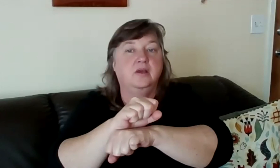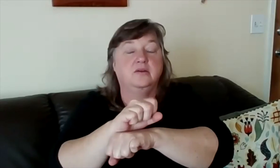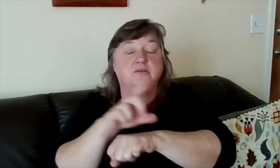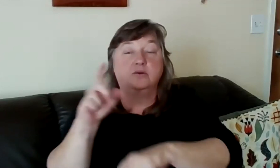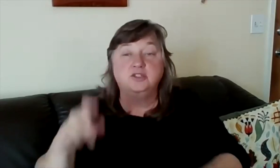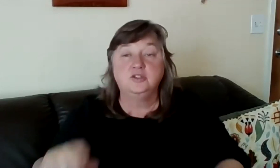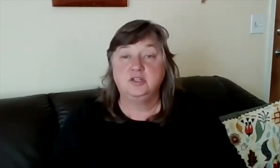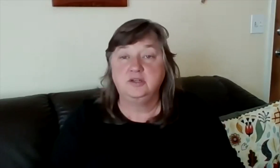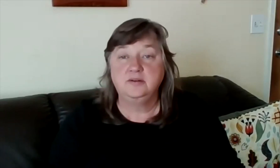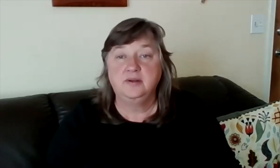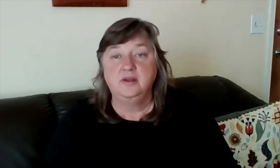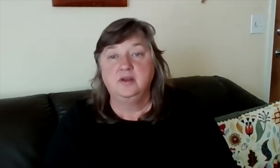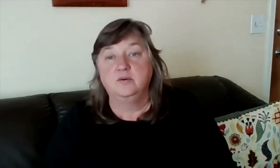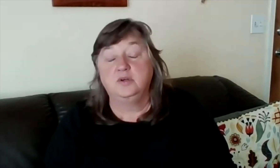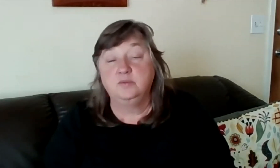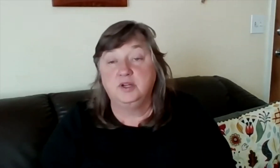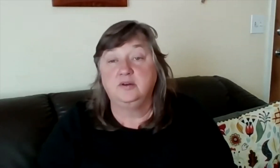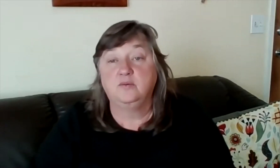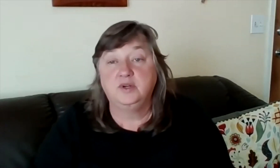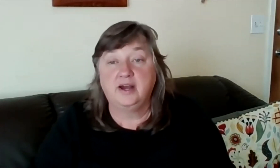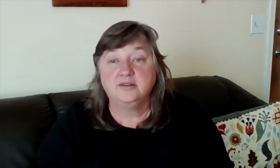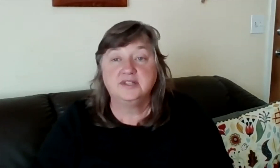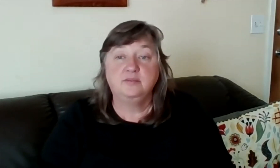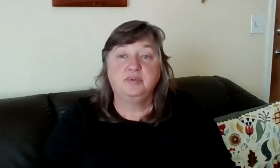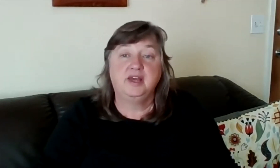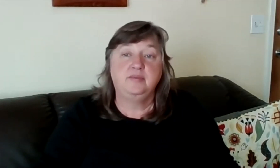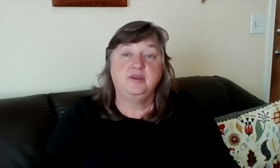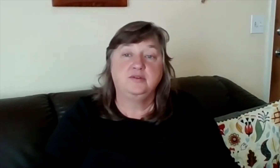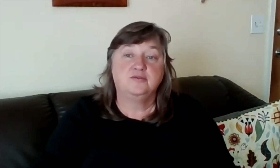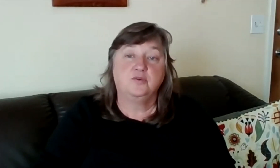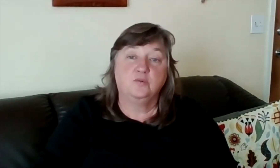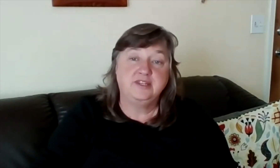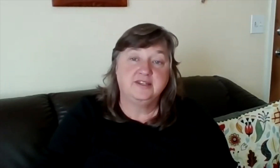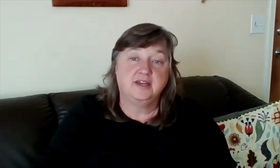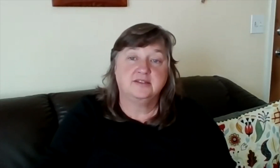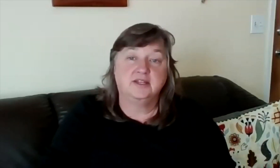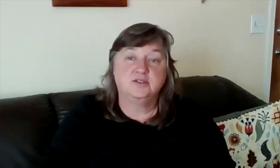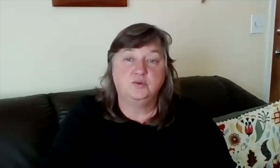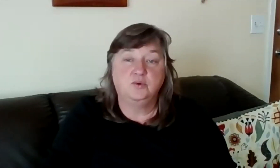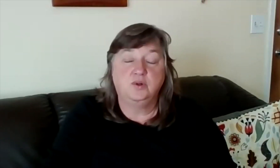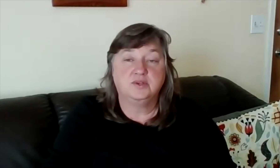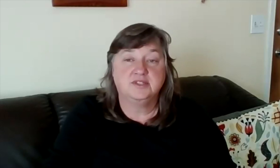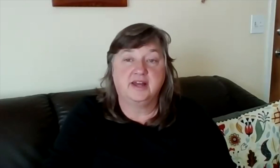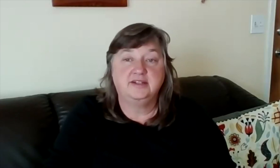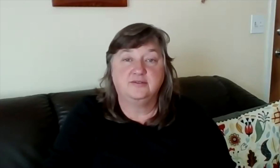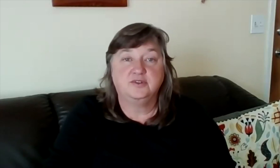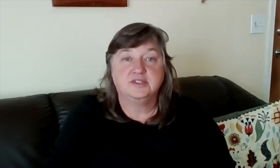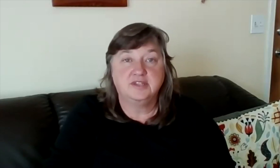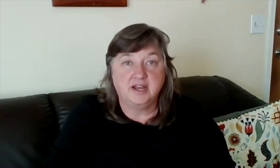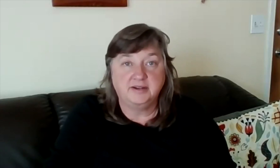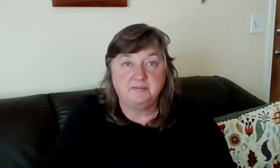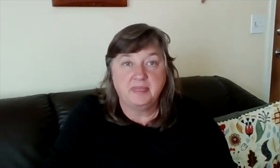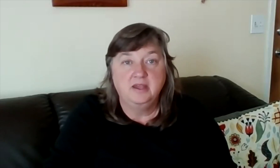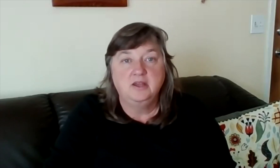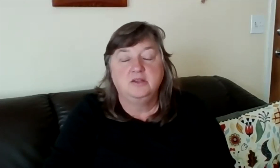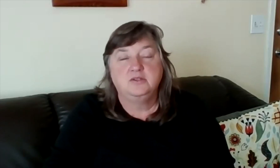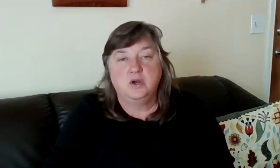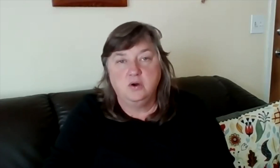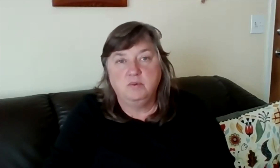There's a question, good one. Would outside play be used for recess at school, or is that a different sign? So most